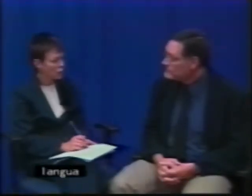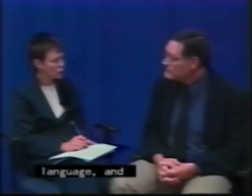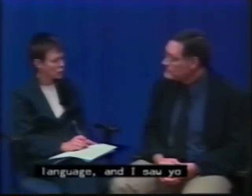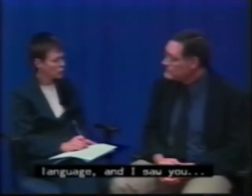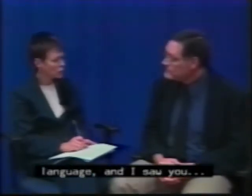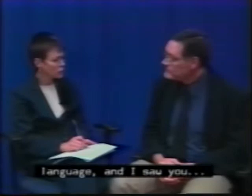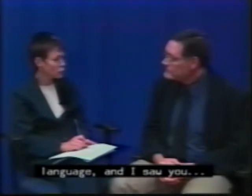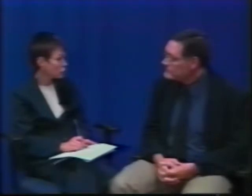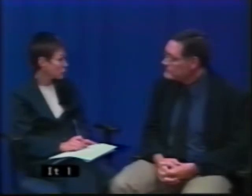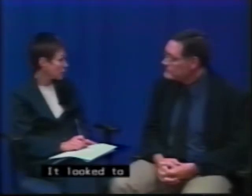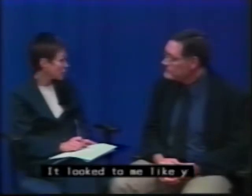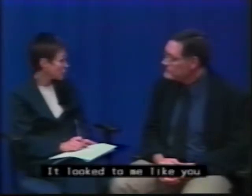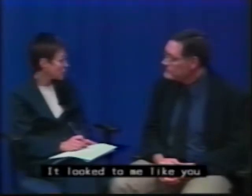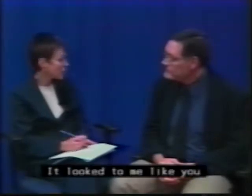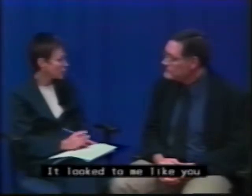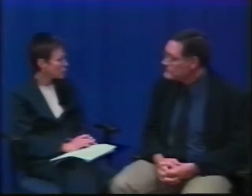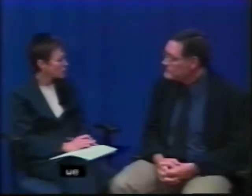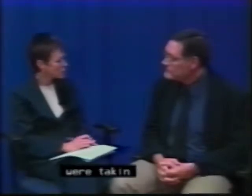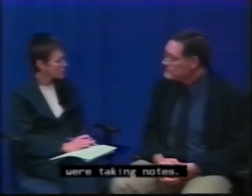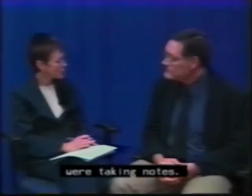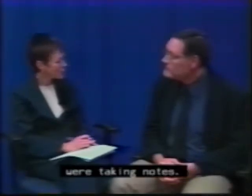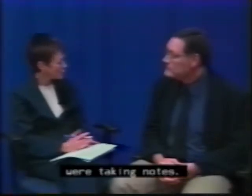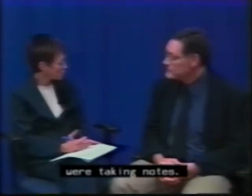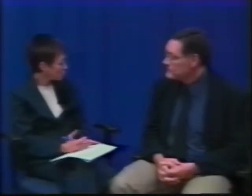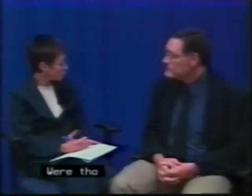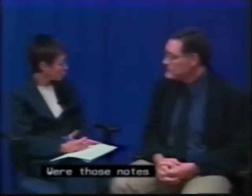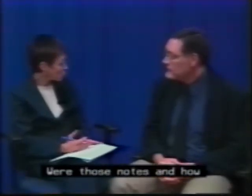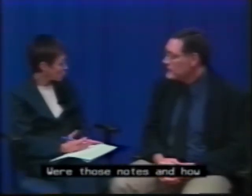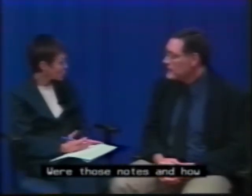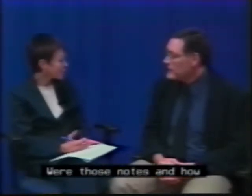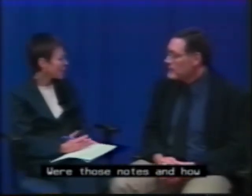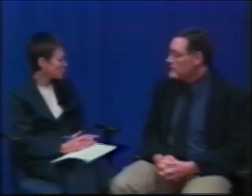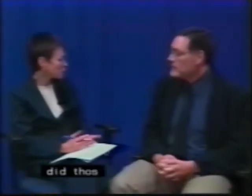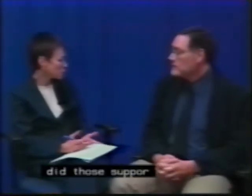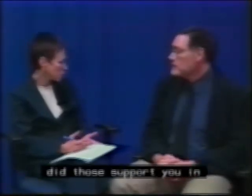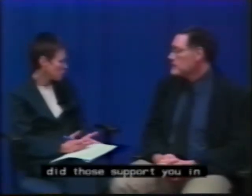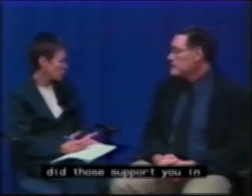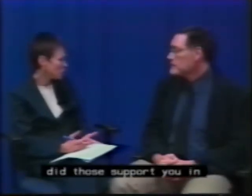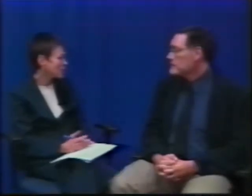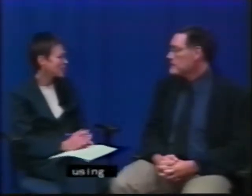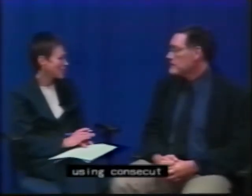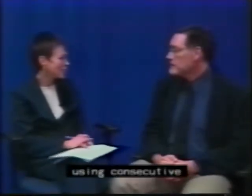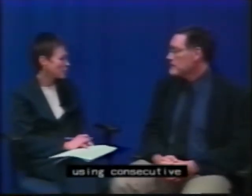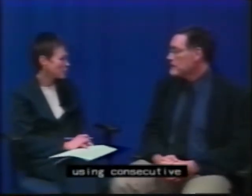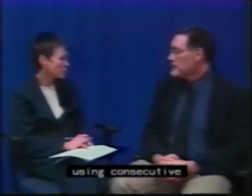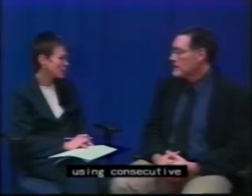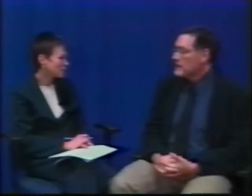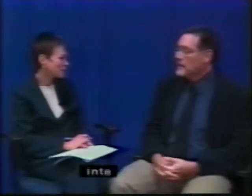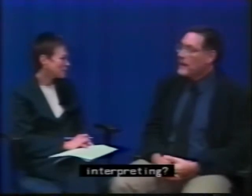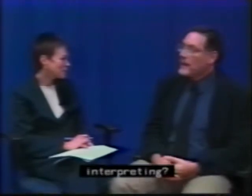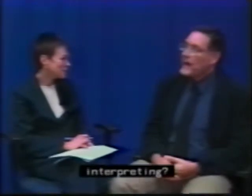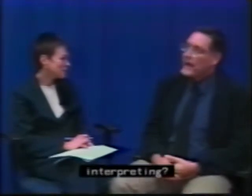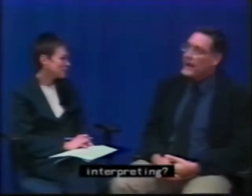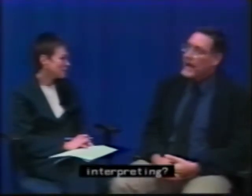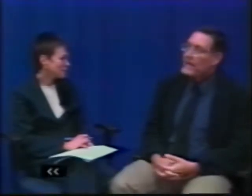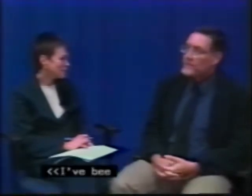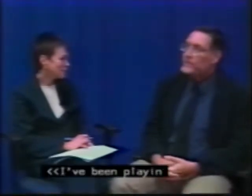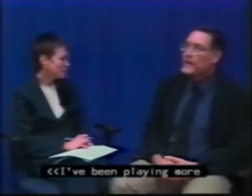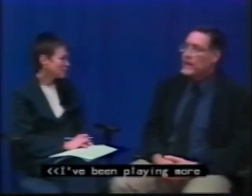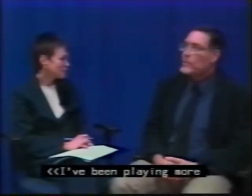it looked to me like you were taking notes. Were those notes, and how did those support you in using consecutive interpreting? I've been playing more